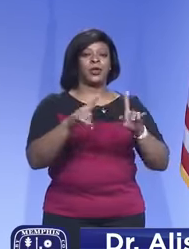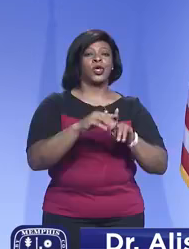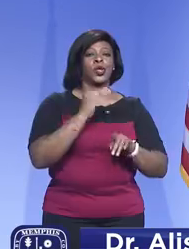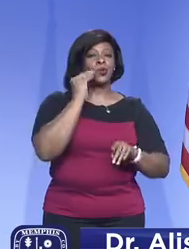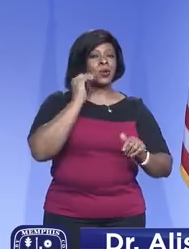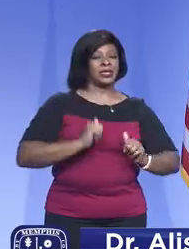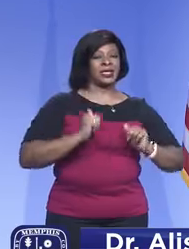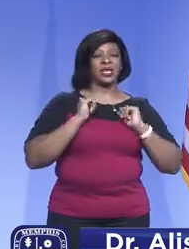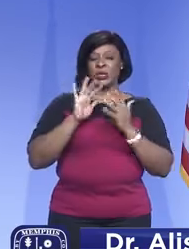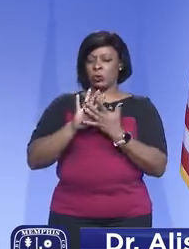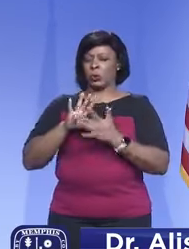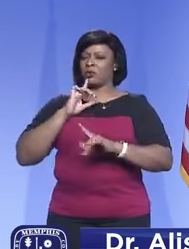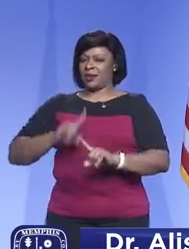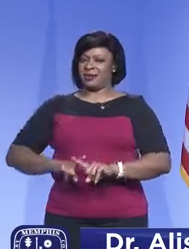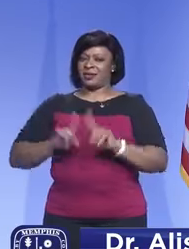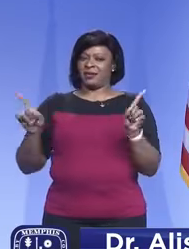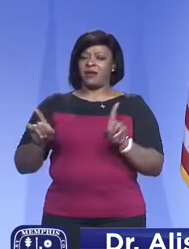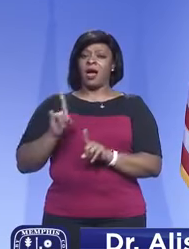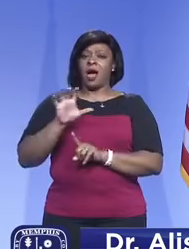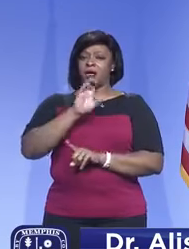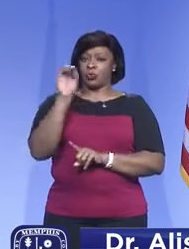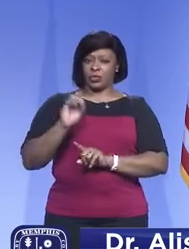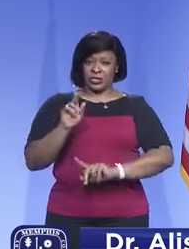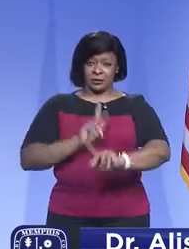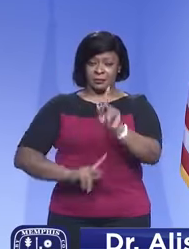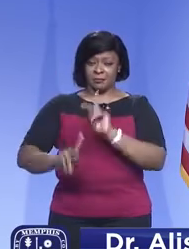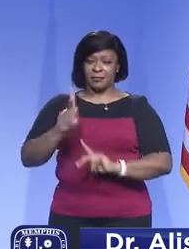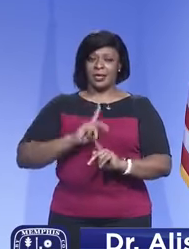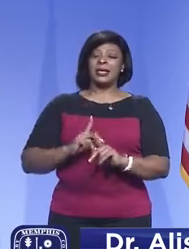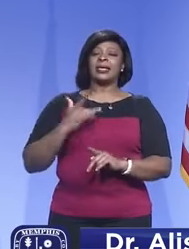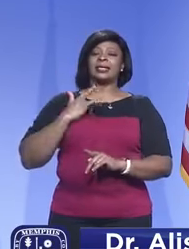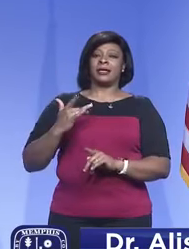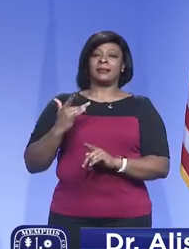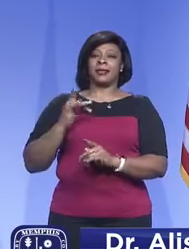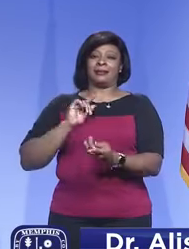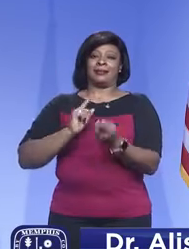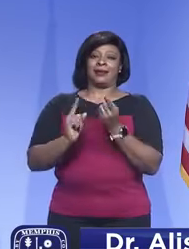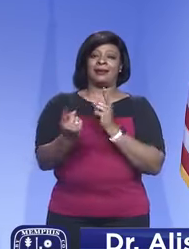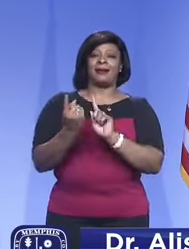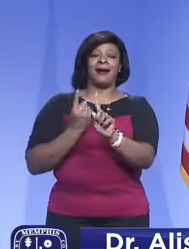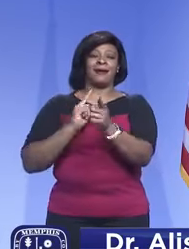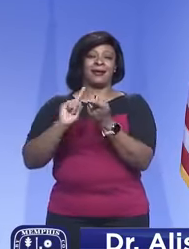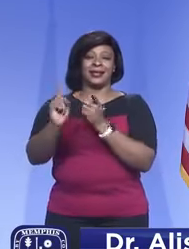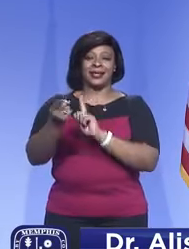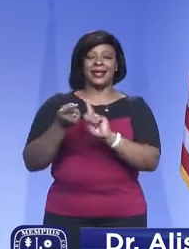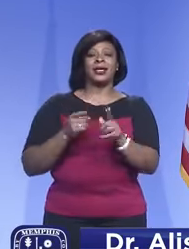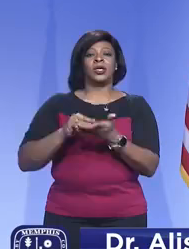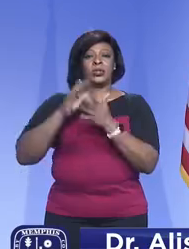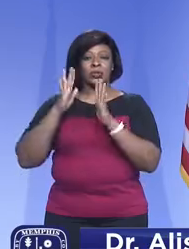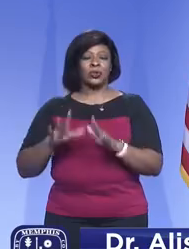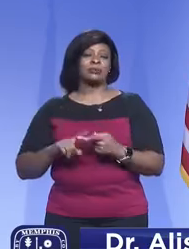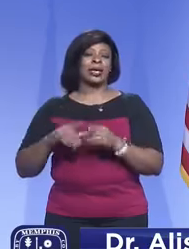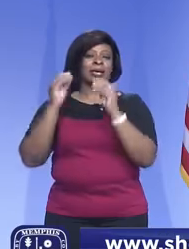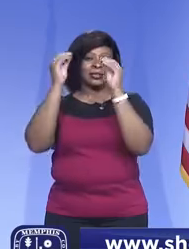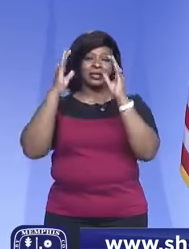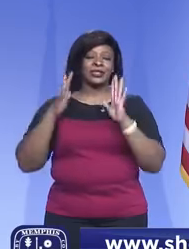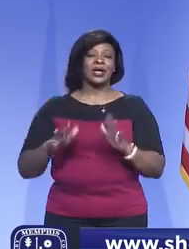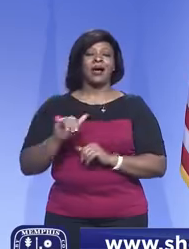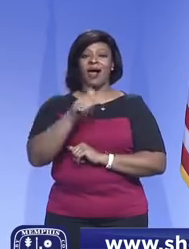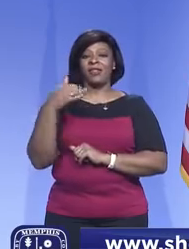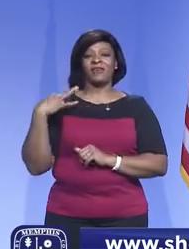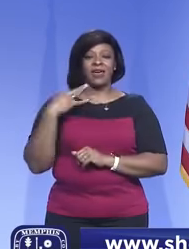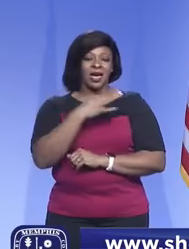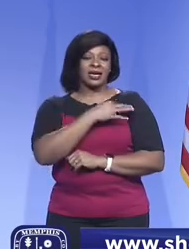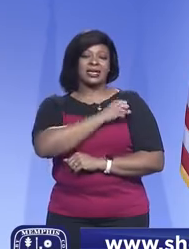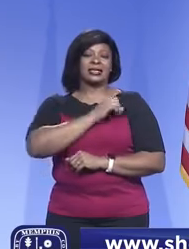The schools are quite different. 100% of people go in and out, in and out. That's the students, that's the teachers, it's other